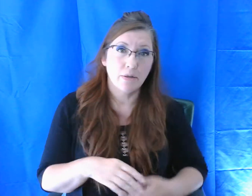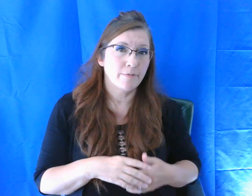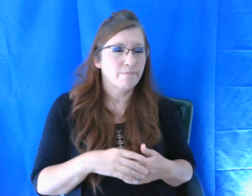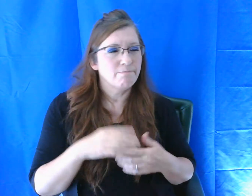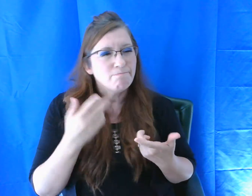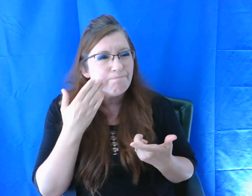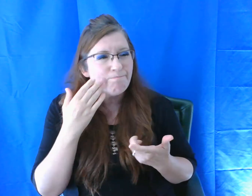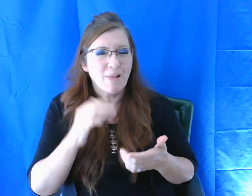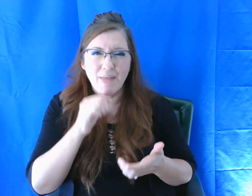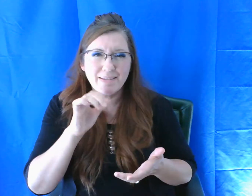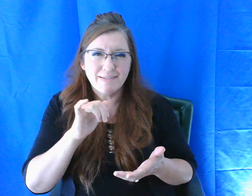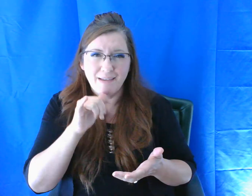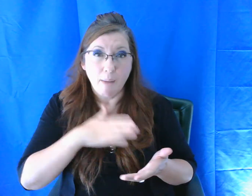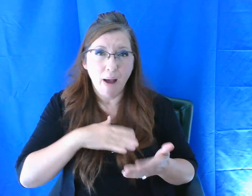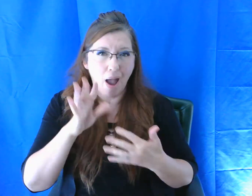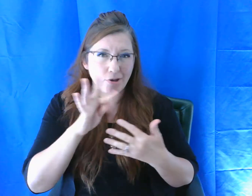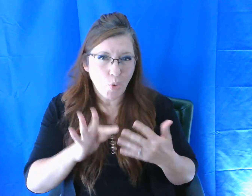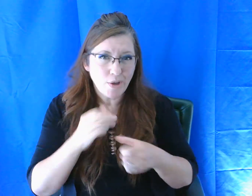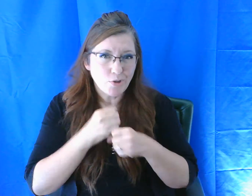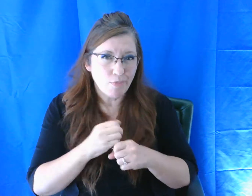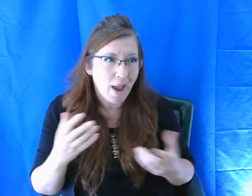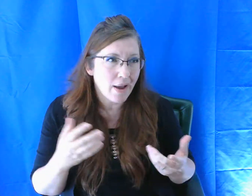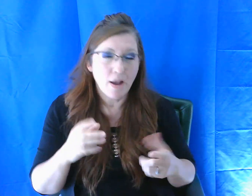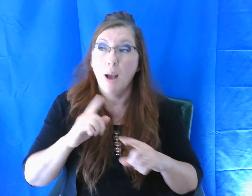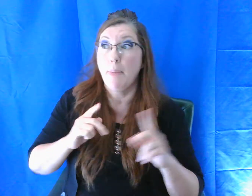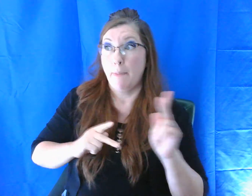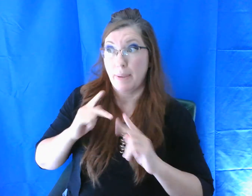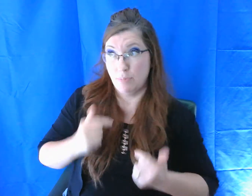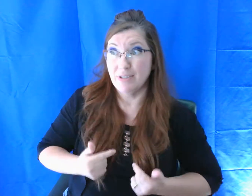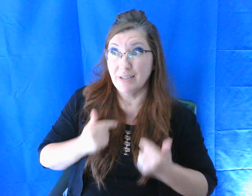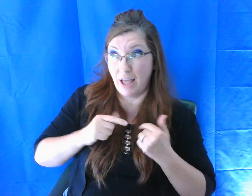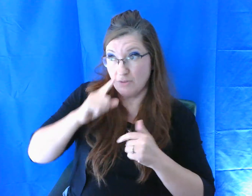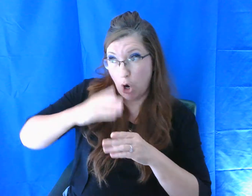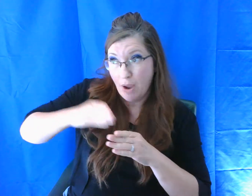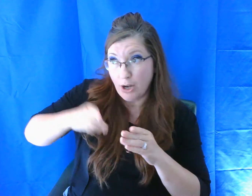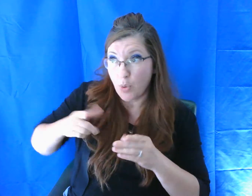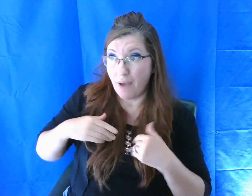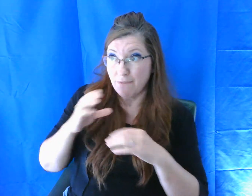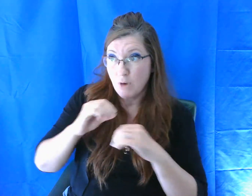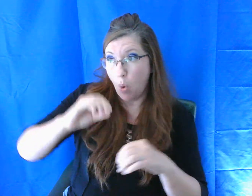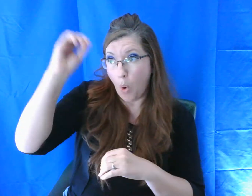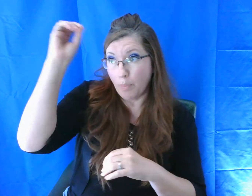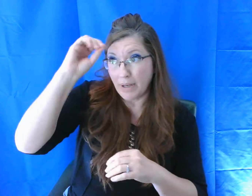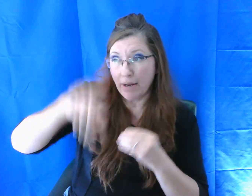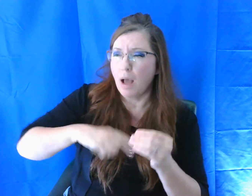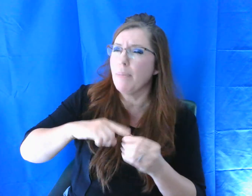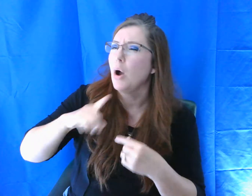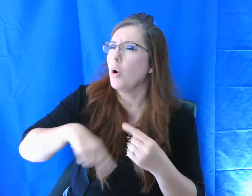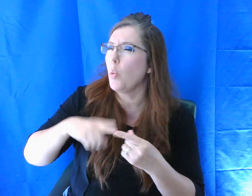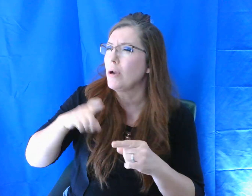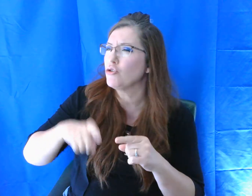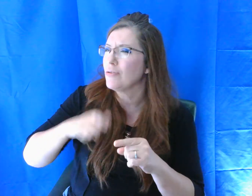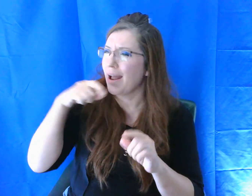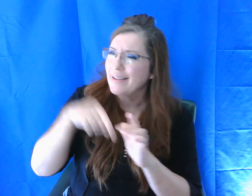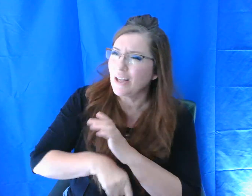That's not my choice to make. But people's lives are ending, and you don't have an opinion about when you should kill them. People's lives are ending on the street, and you could give